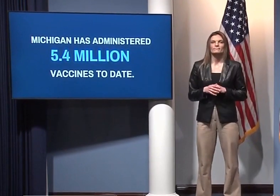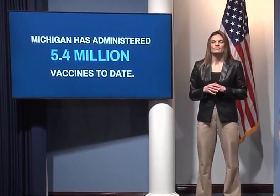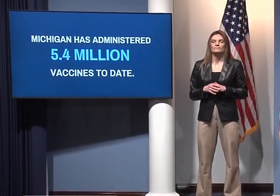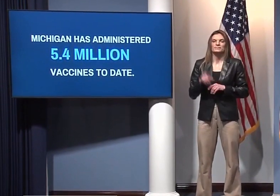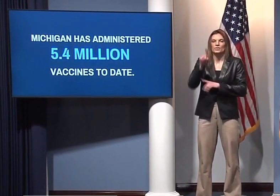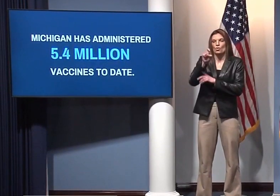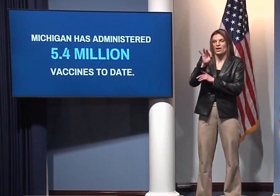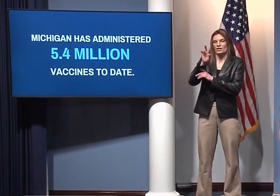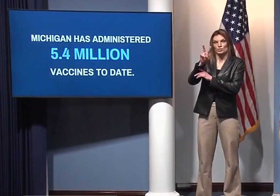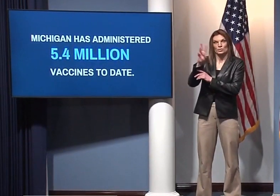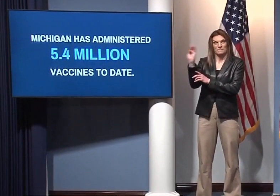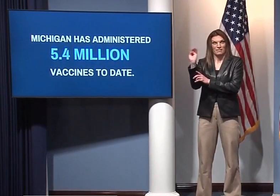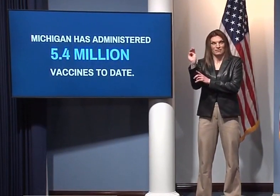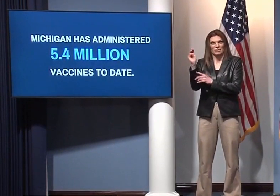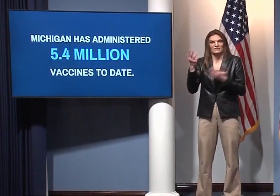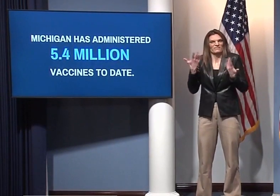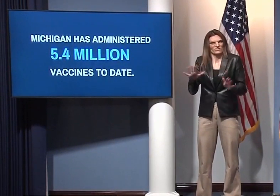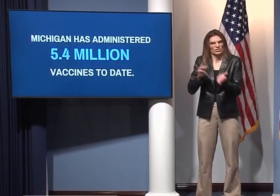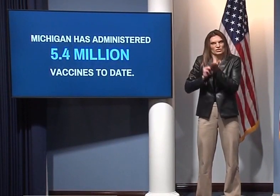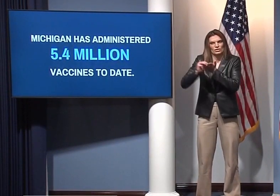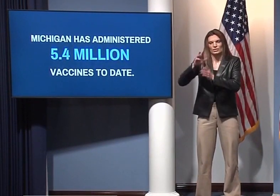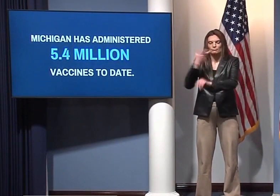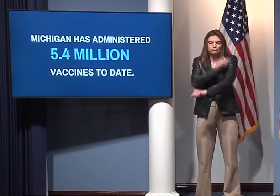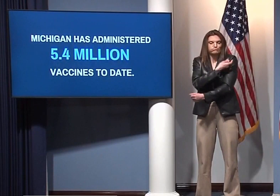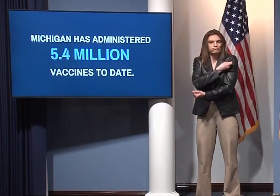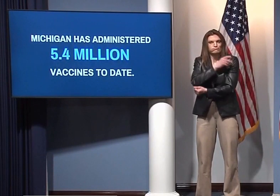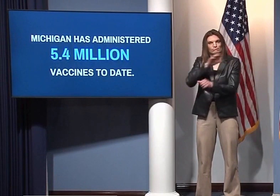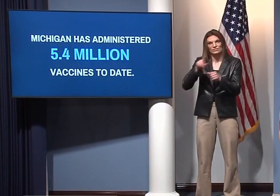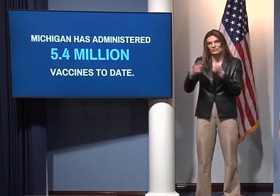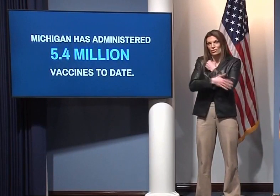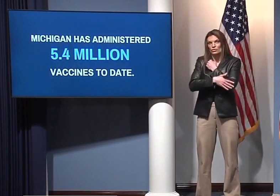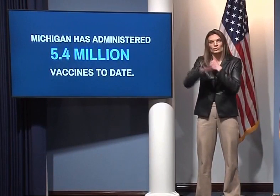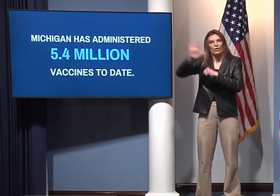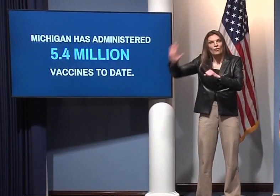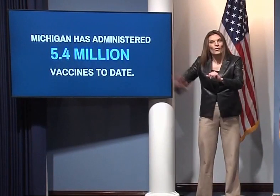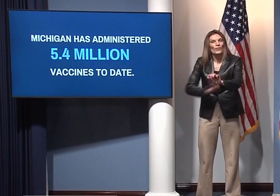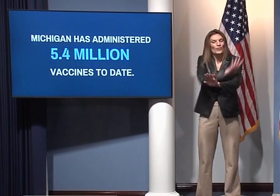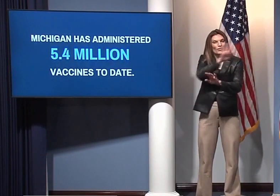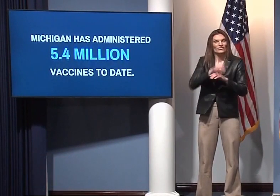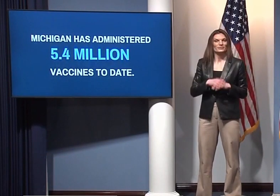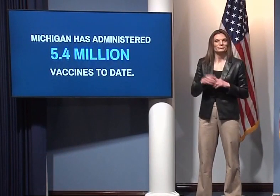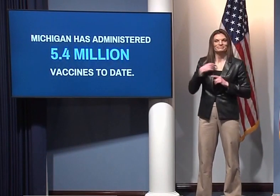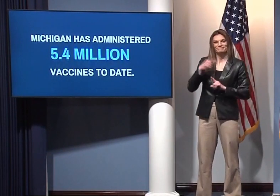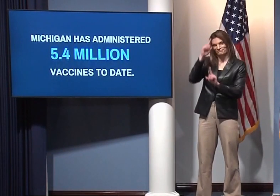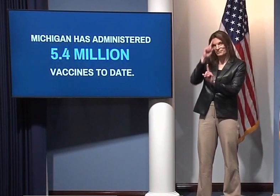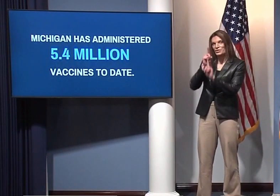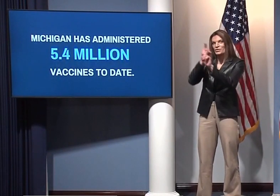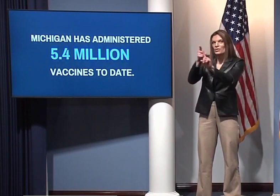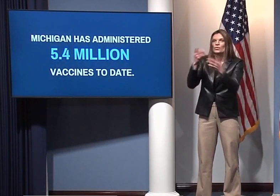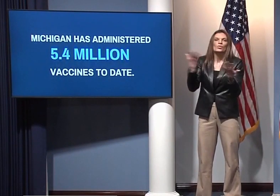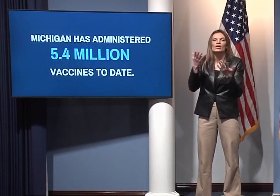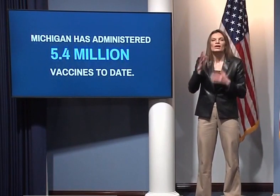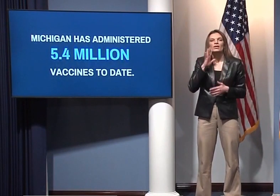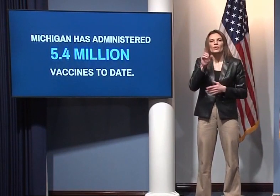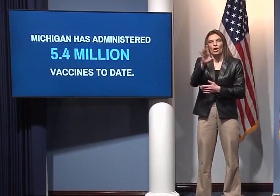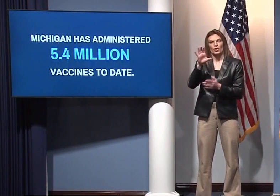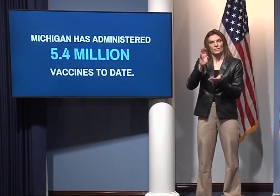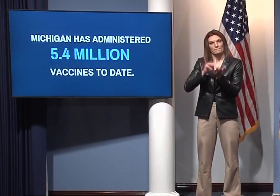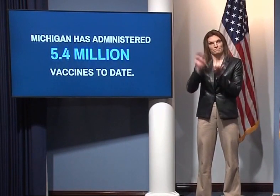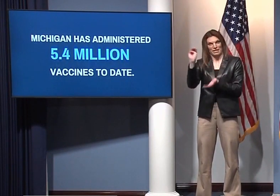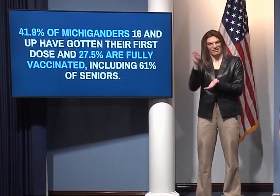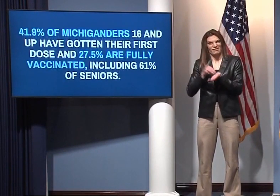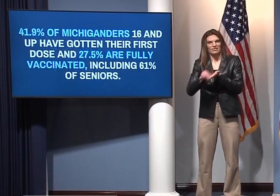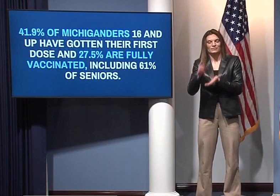vaccines have been administered across the country, and we're on our way toward doubling President Biden's goal of 100 million shots in 100 days.